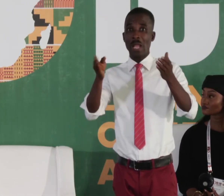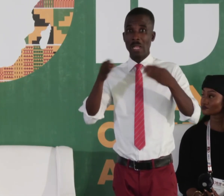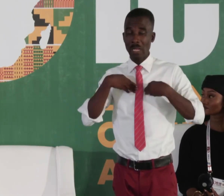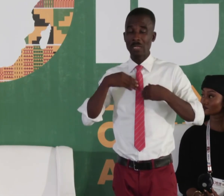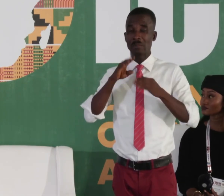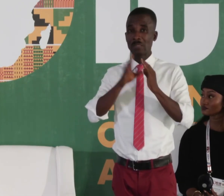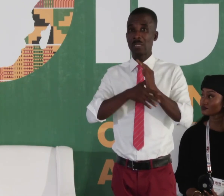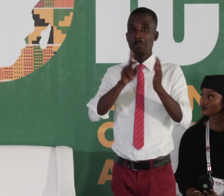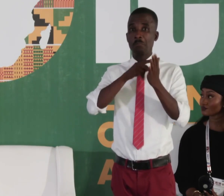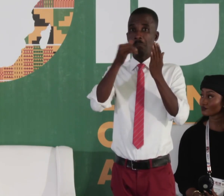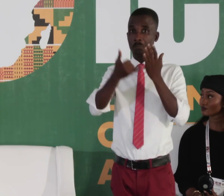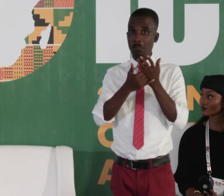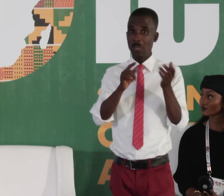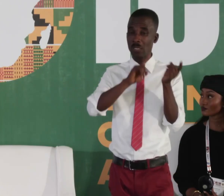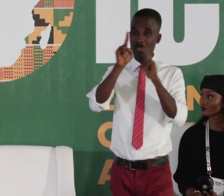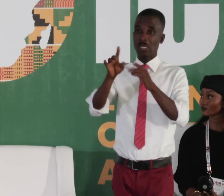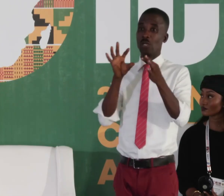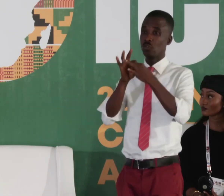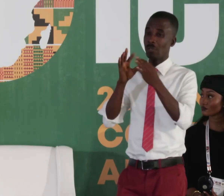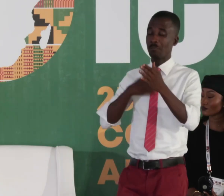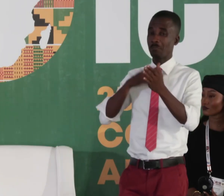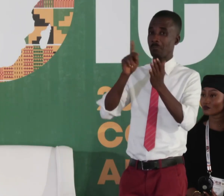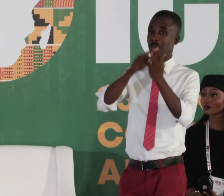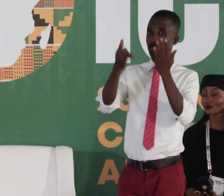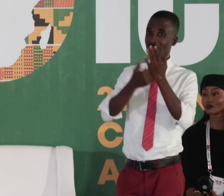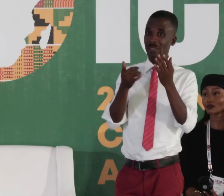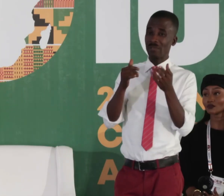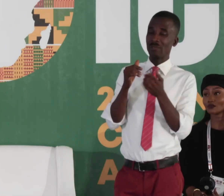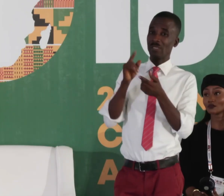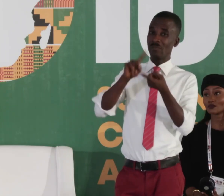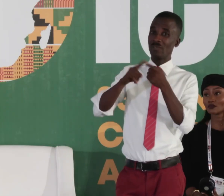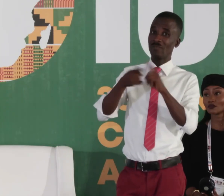PrEP to your partner who is HIV negative?